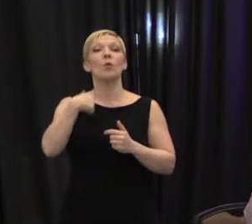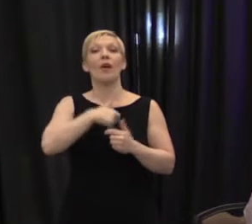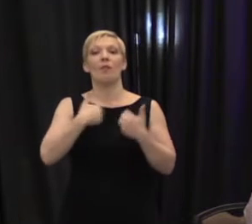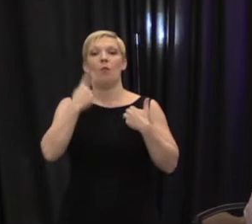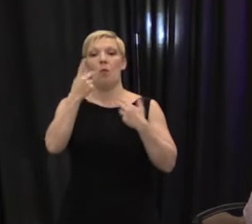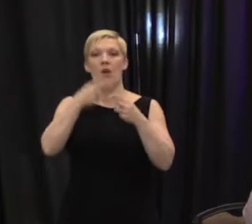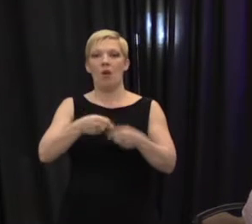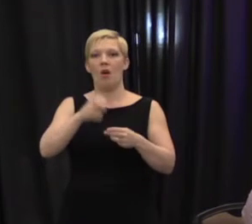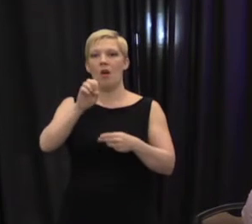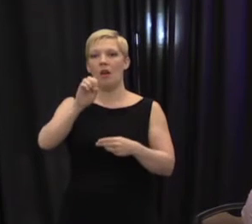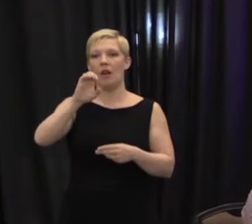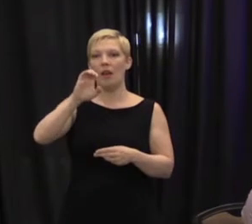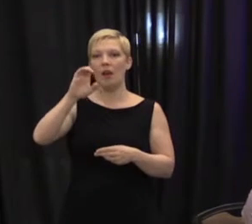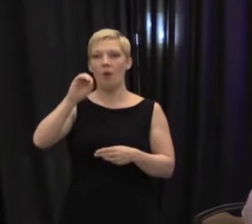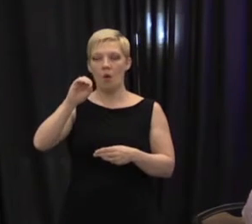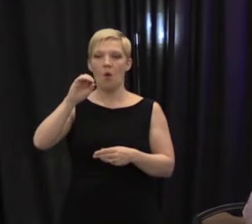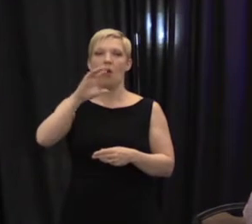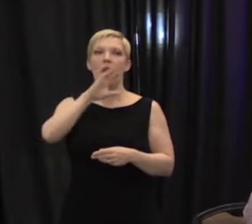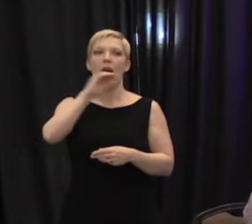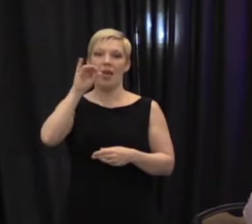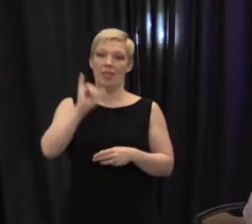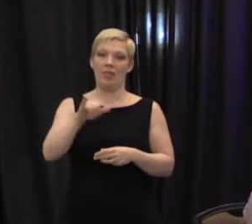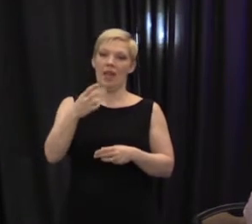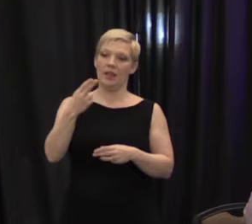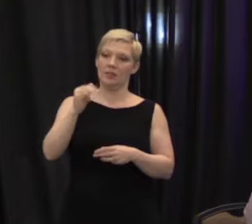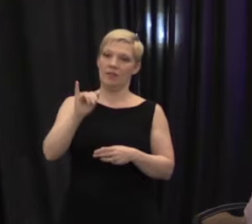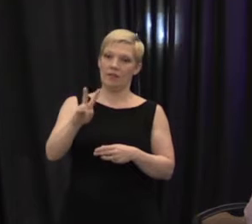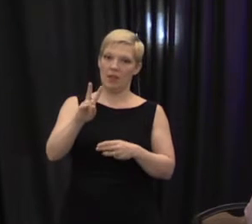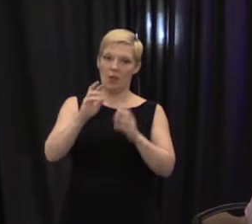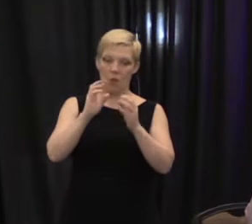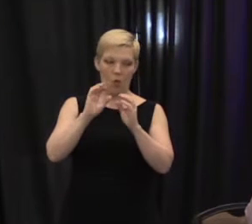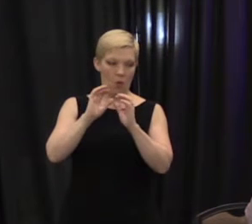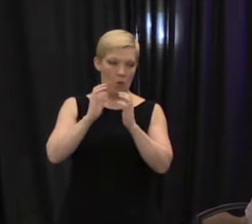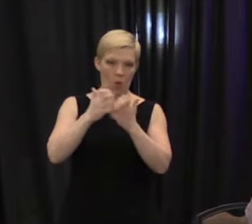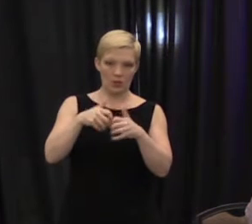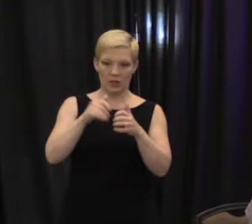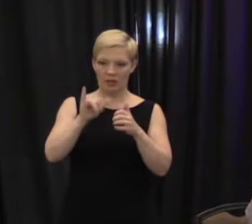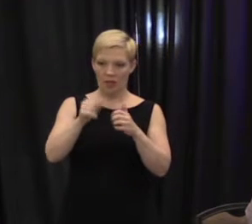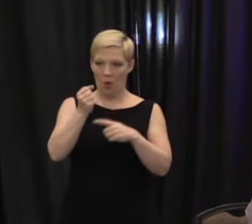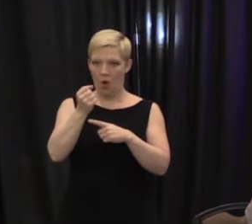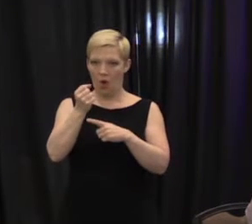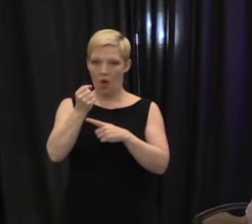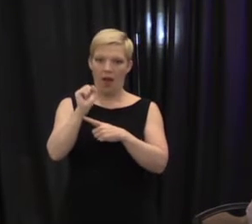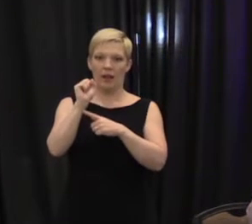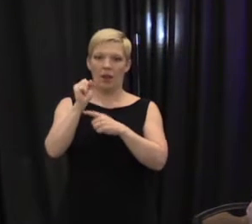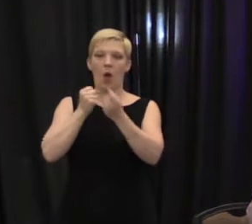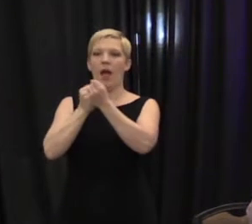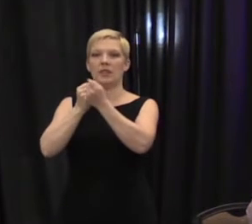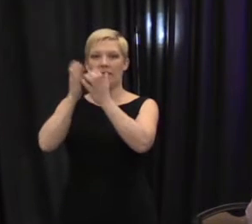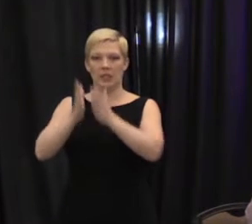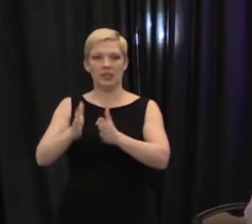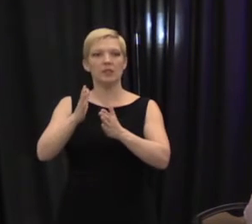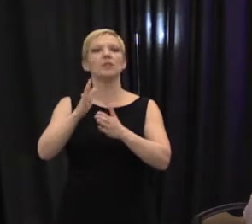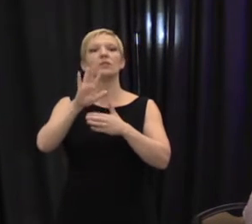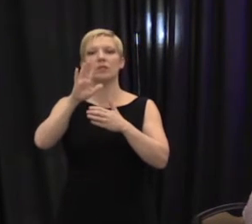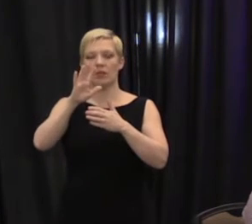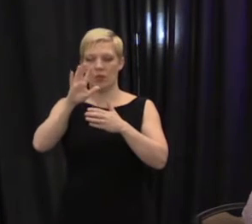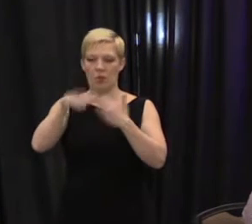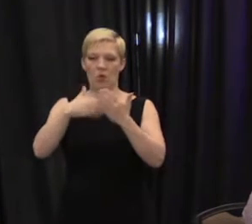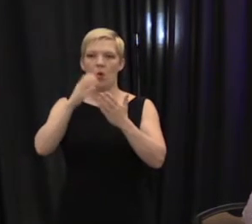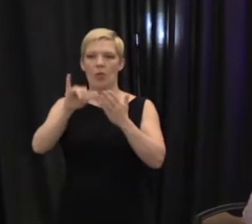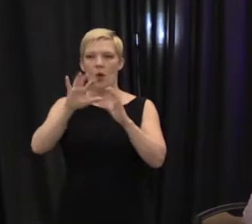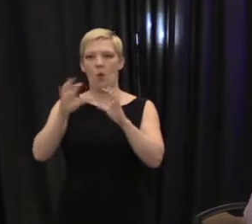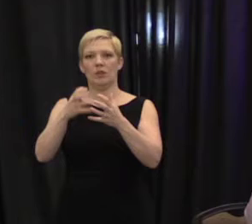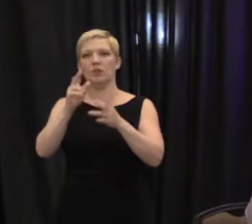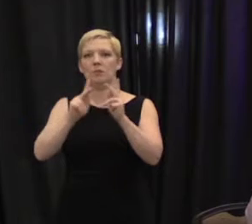now called ECHO, Engaging Communities in HIV Organizing, which is our first youth activist cohort of all people living with HIV under the age of